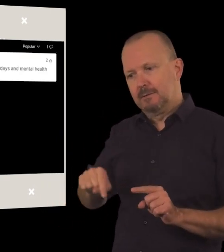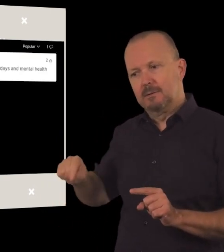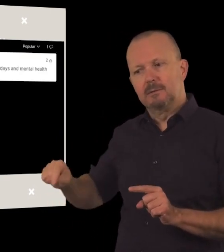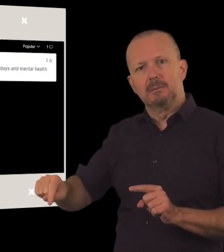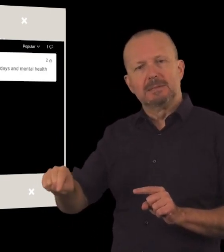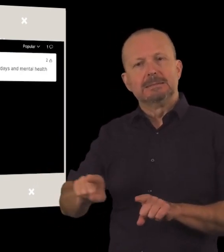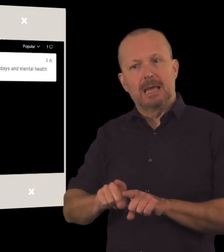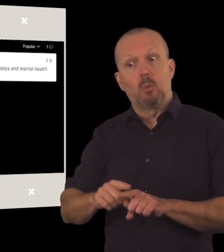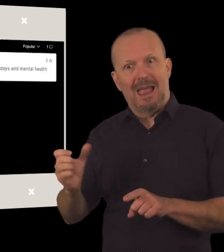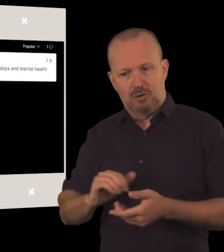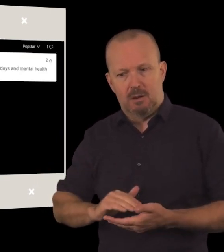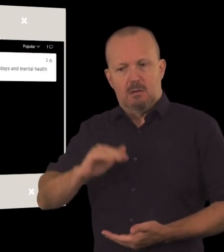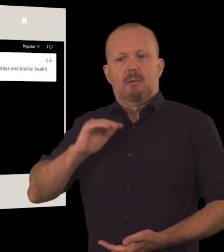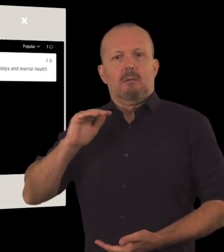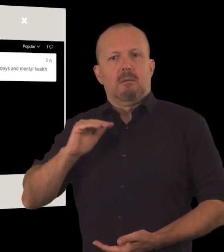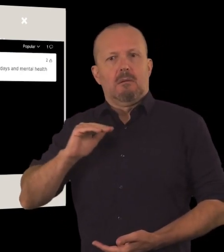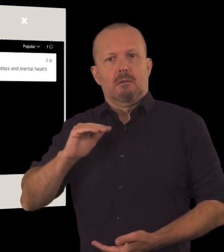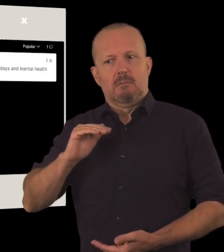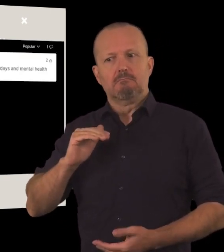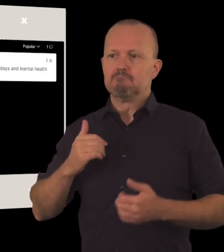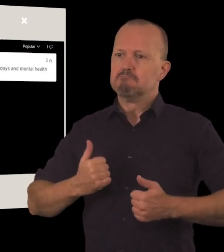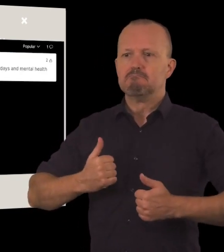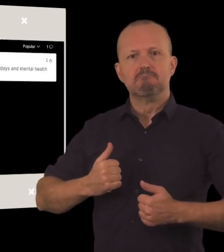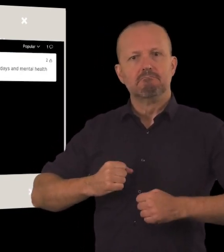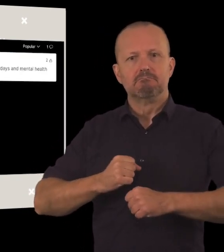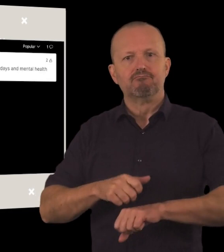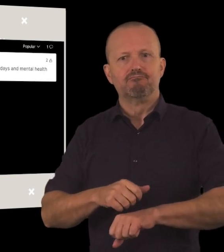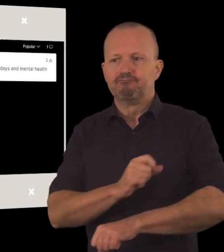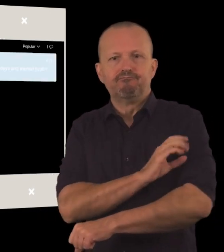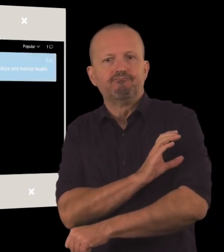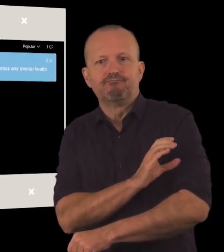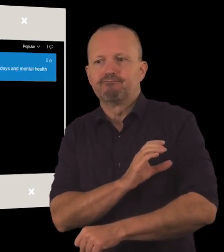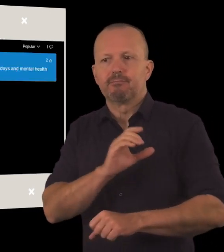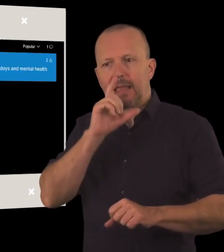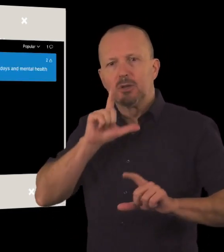tell us, oh, I'm sorry, I don't know which question to read.